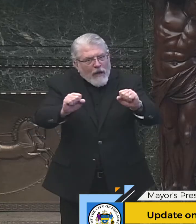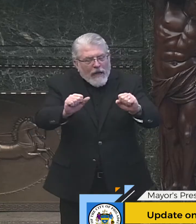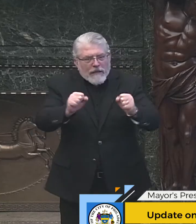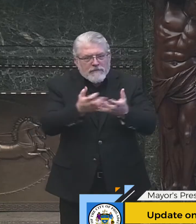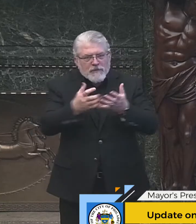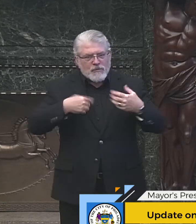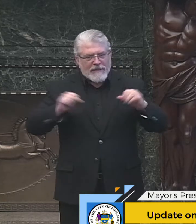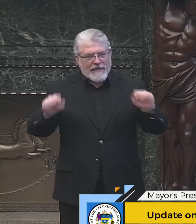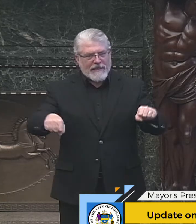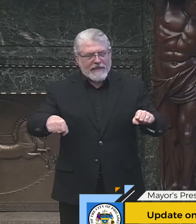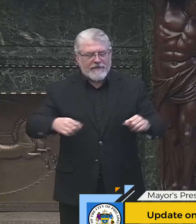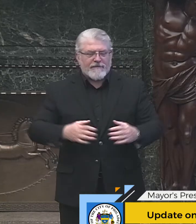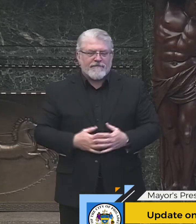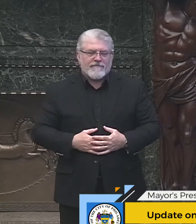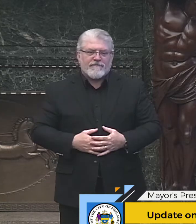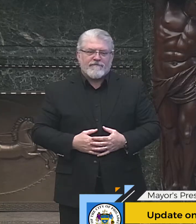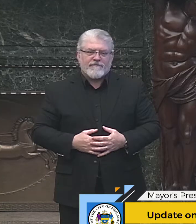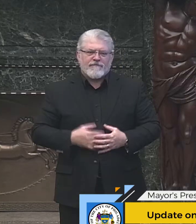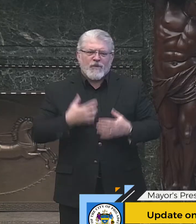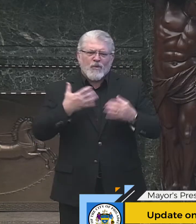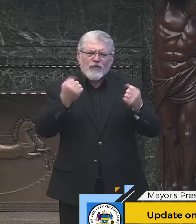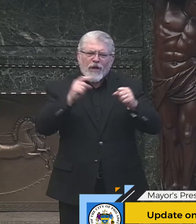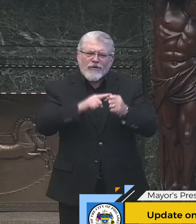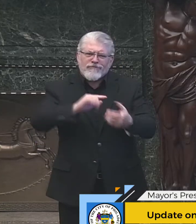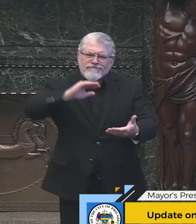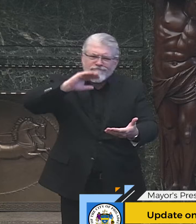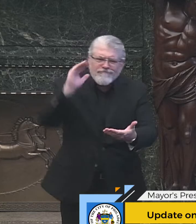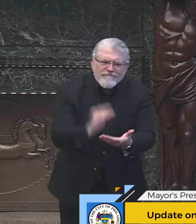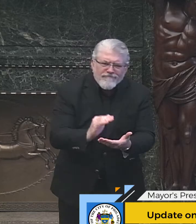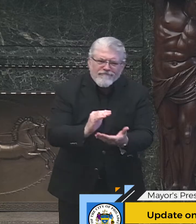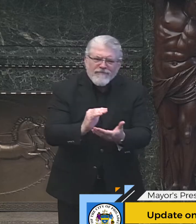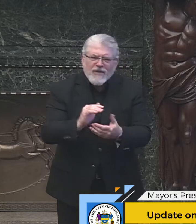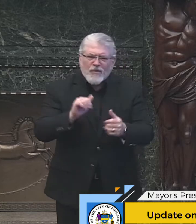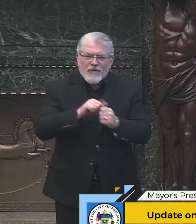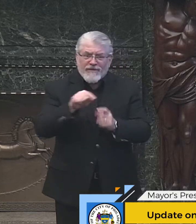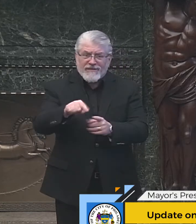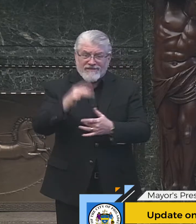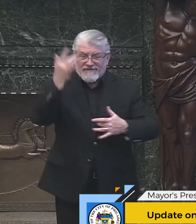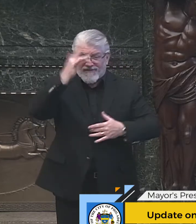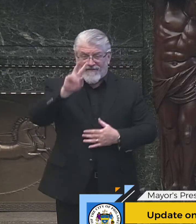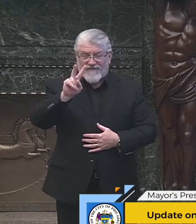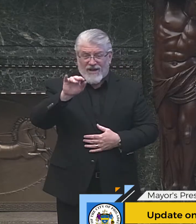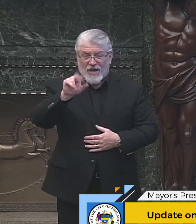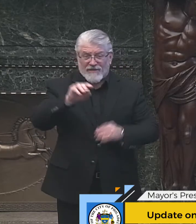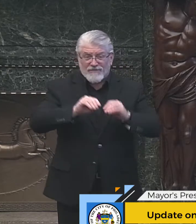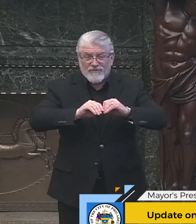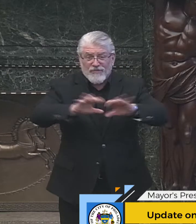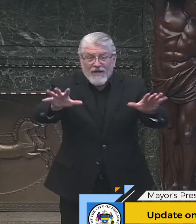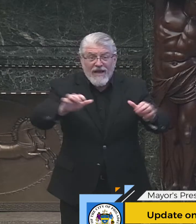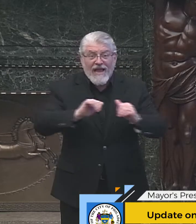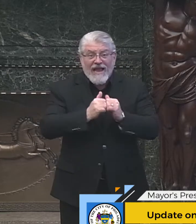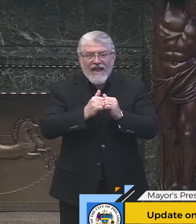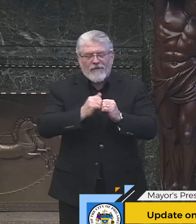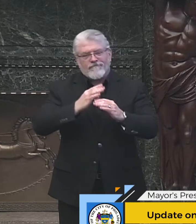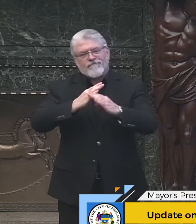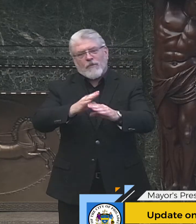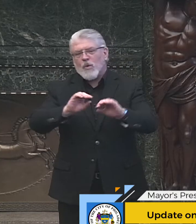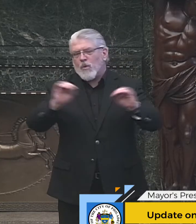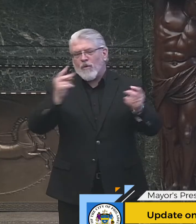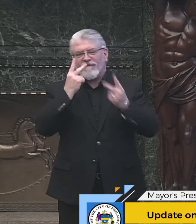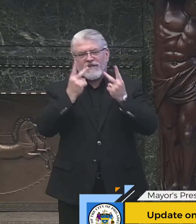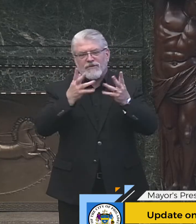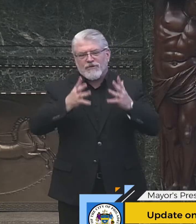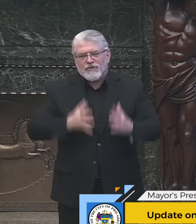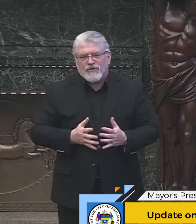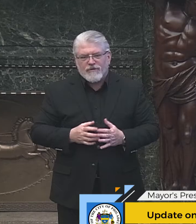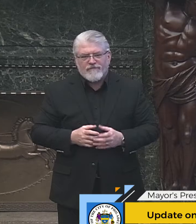to reduce the likelihood that the virus is going to get into there by a visitor coming to the nursing home. So we're recommending today to be firmer about